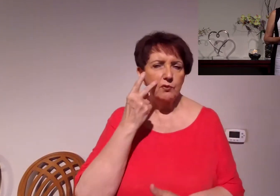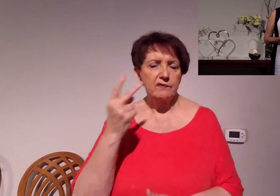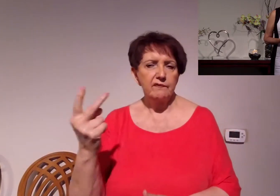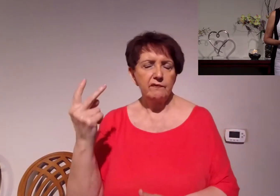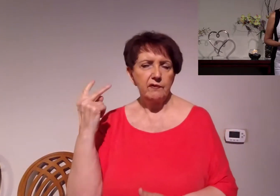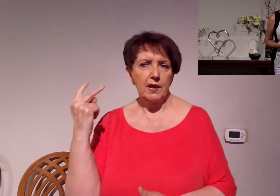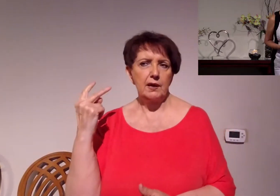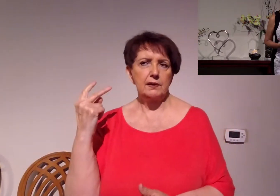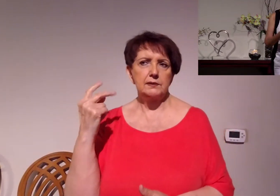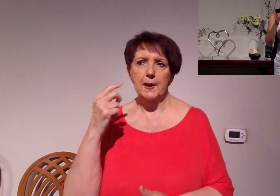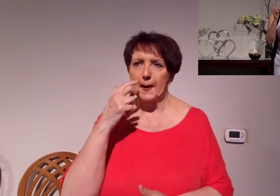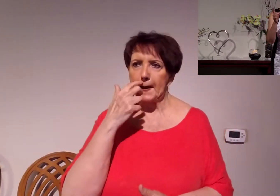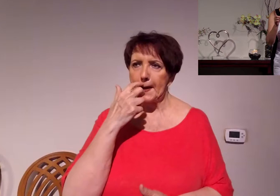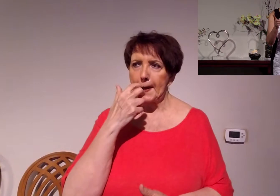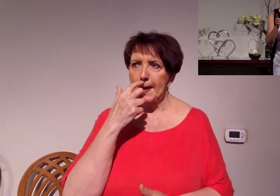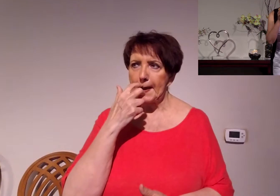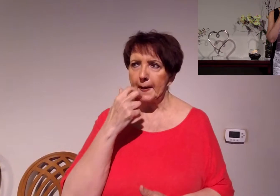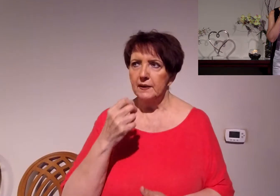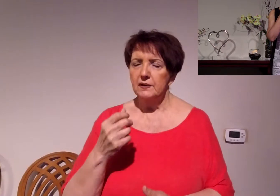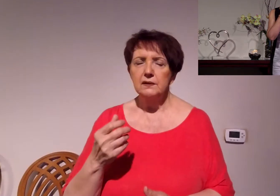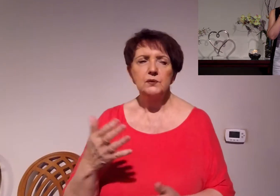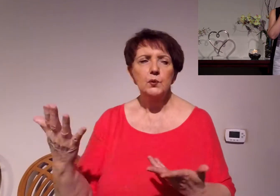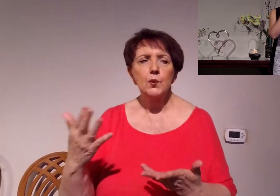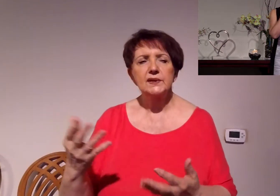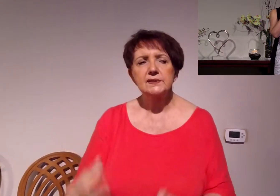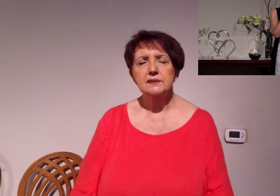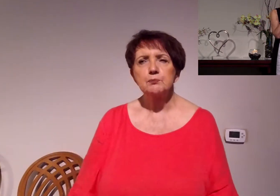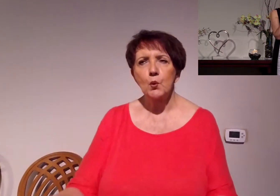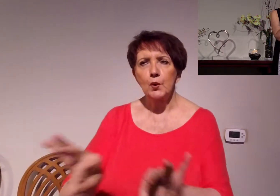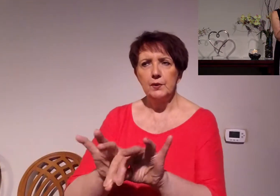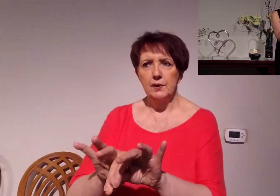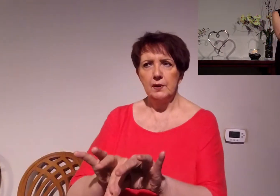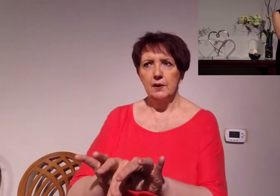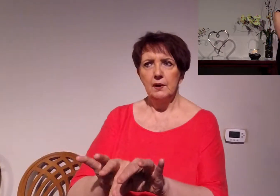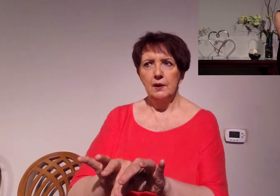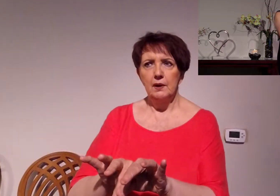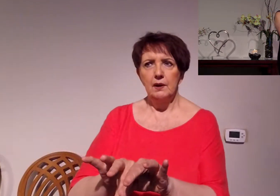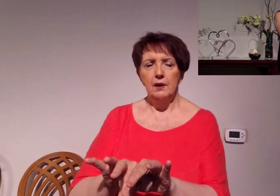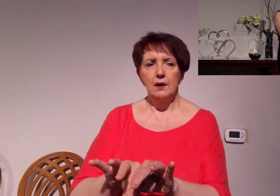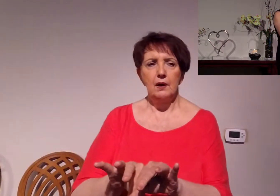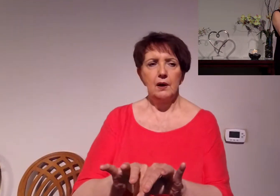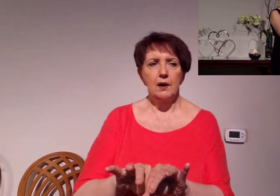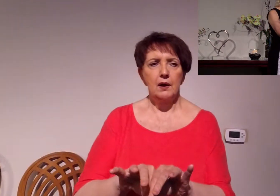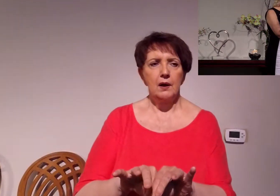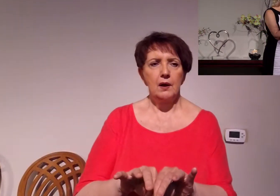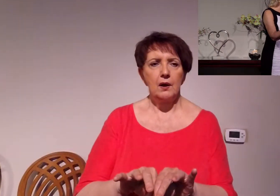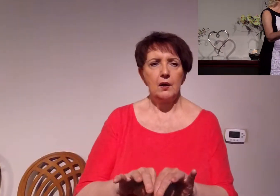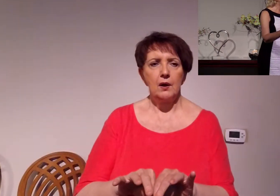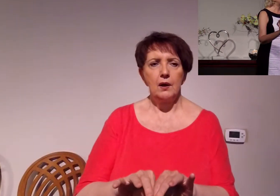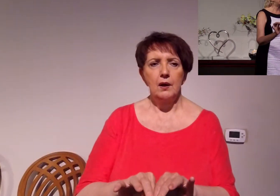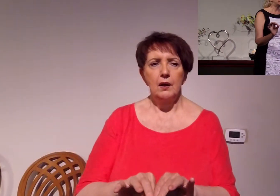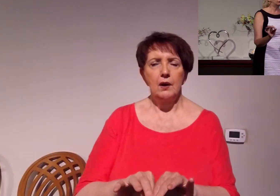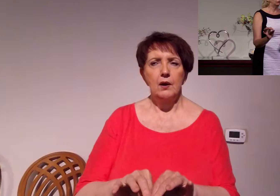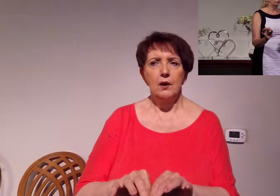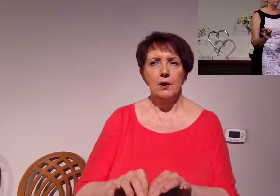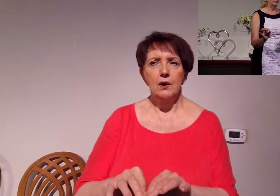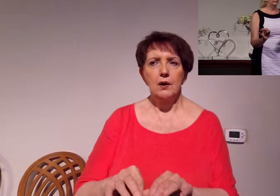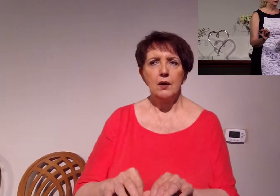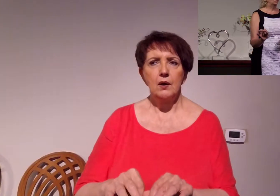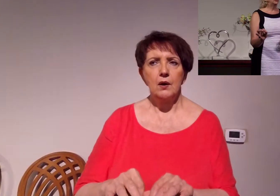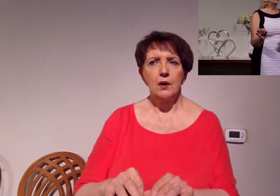on what is important. What is trying to be said that's important